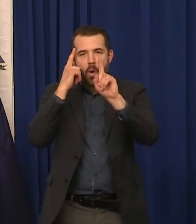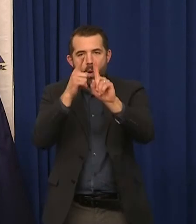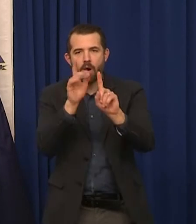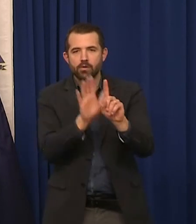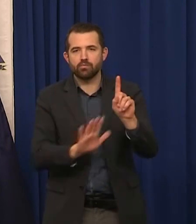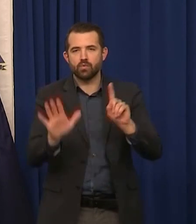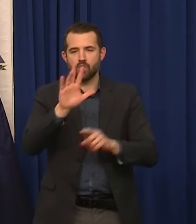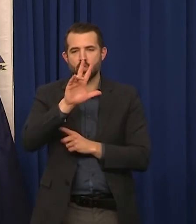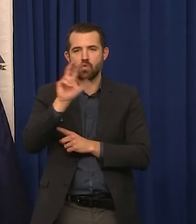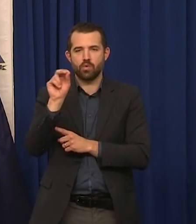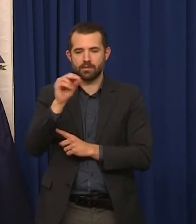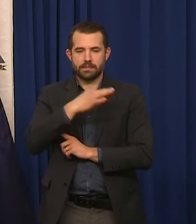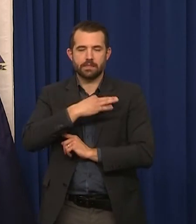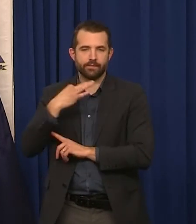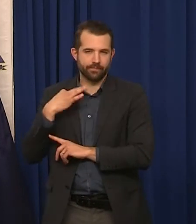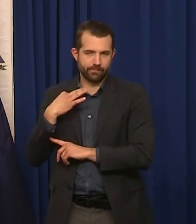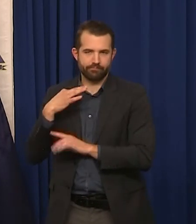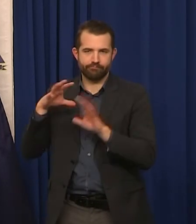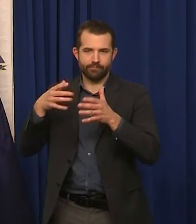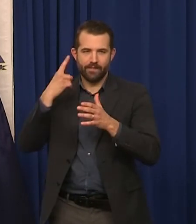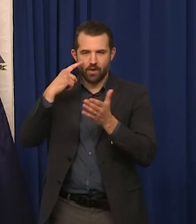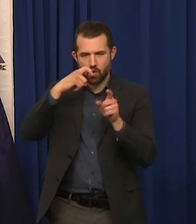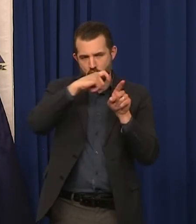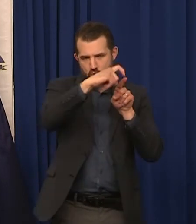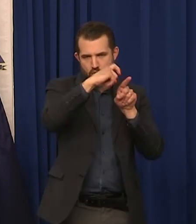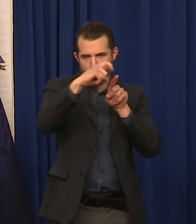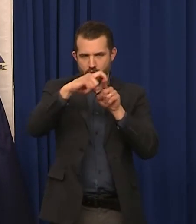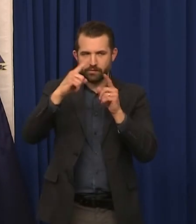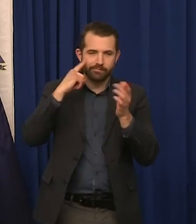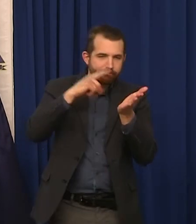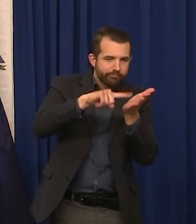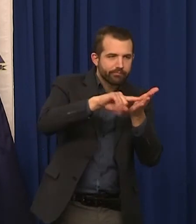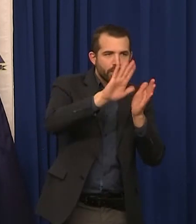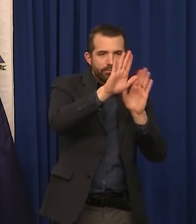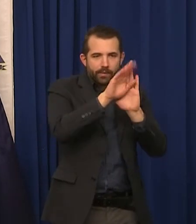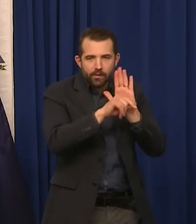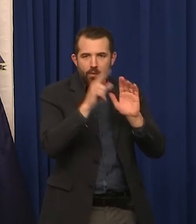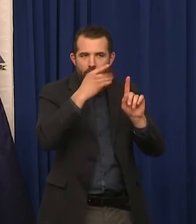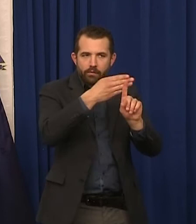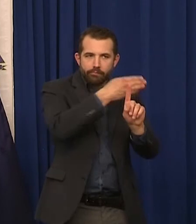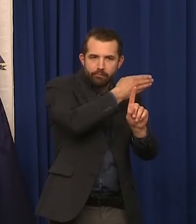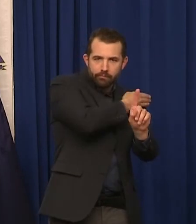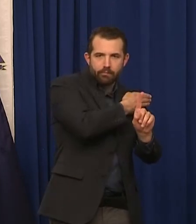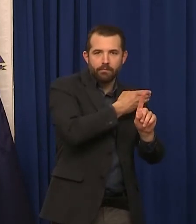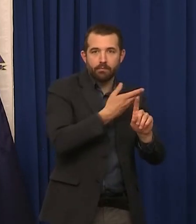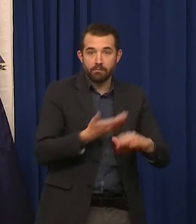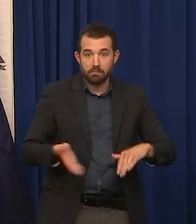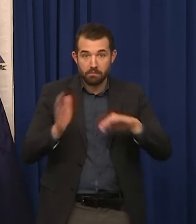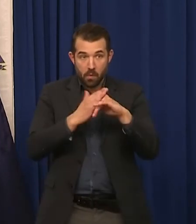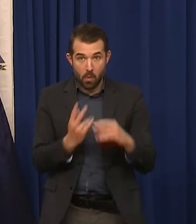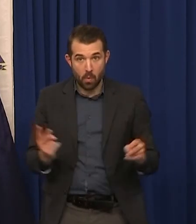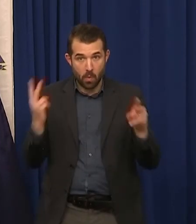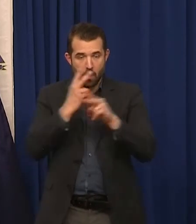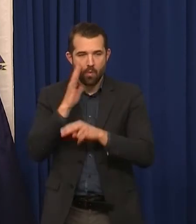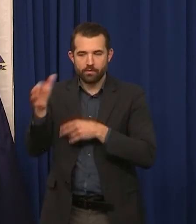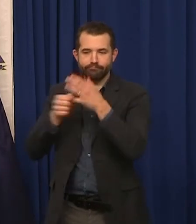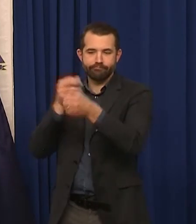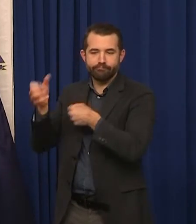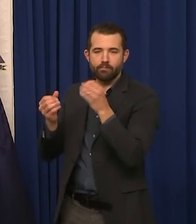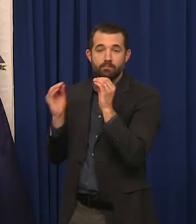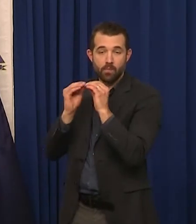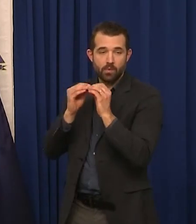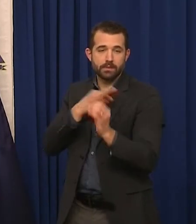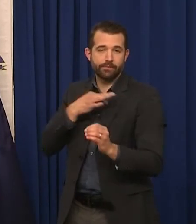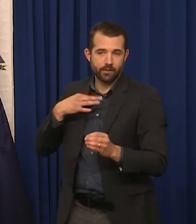the outbreak gets considerably worse or the complexion becomes more complex, then we'll hire even more. And